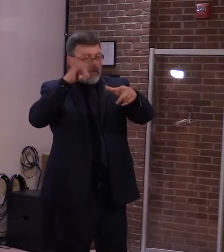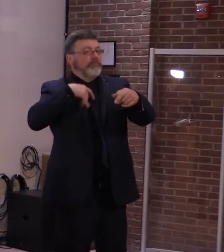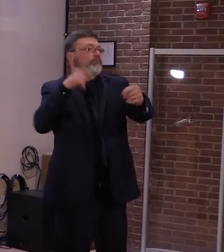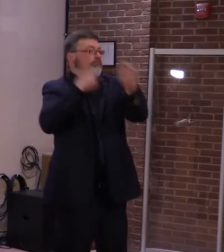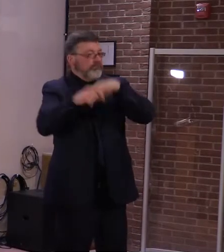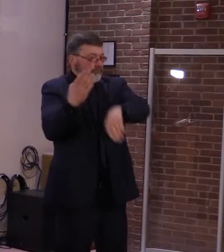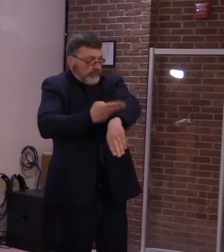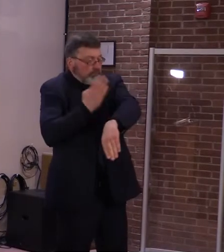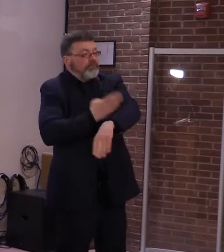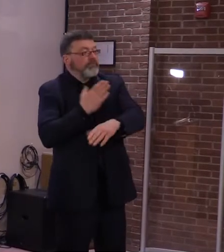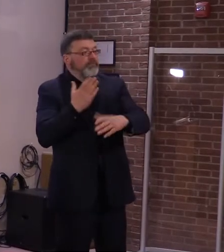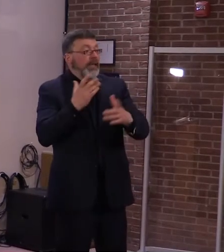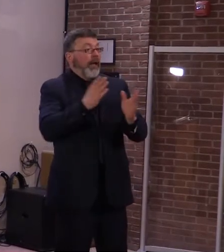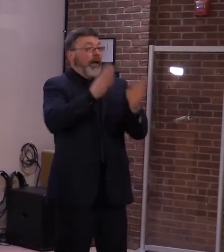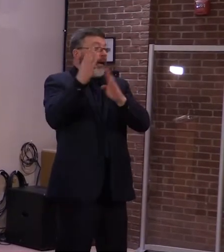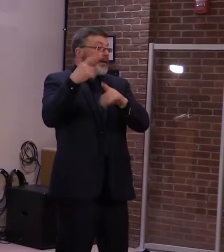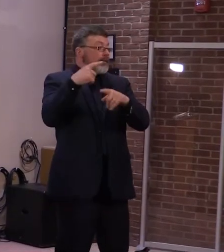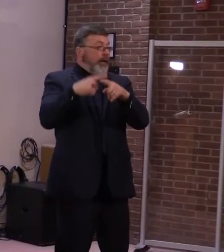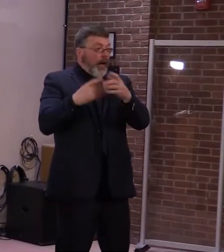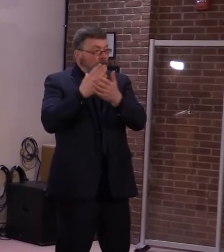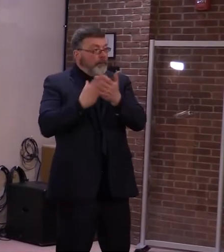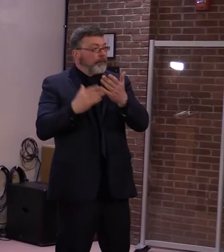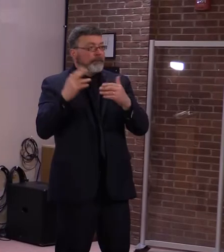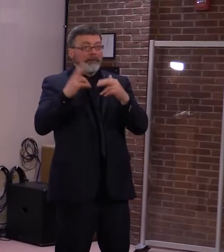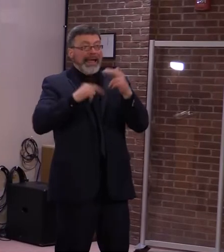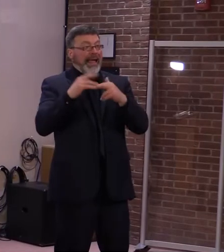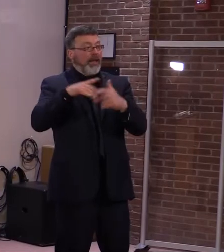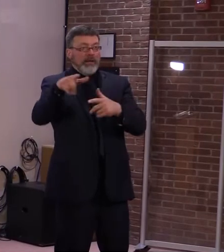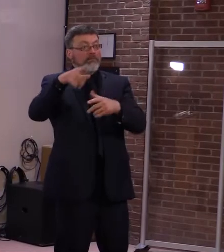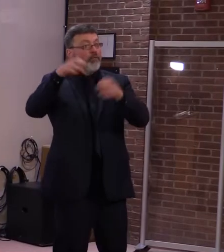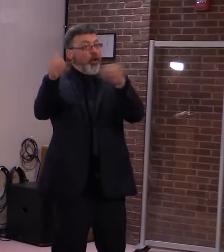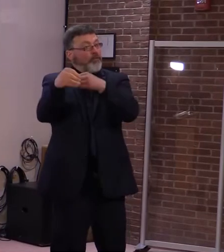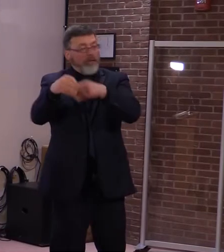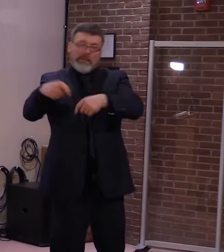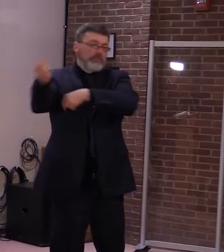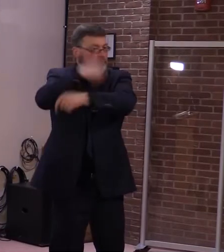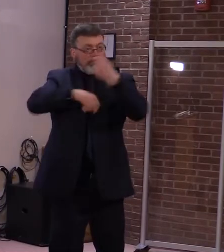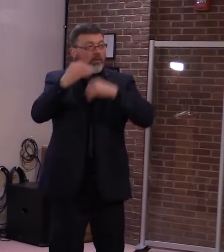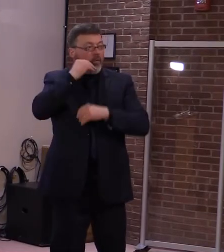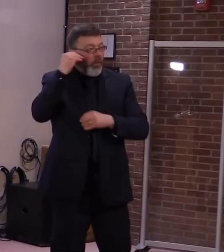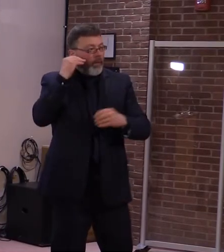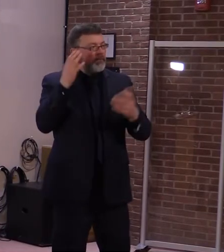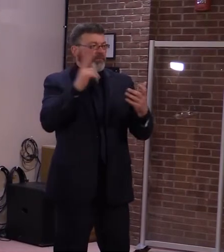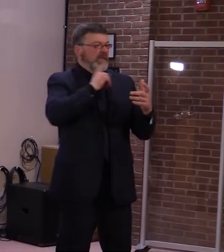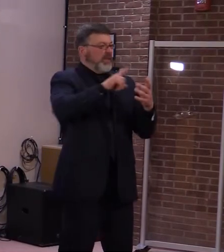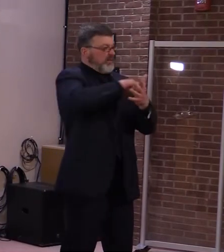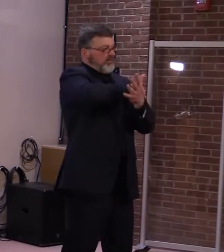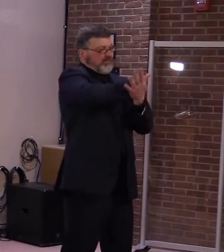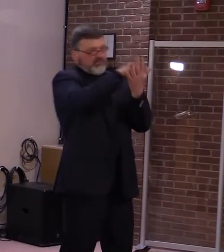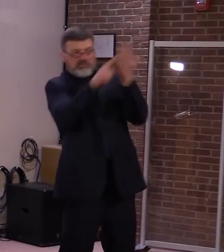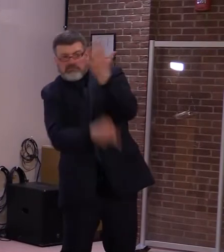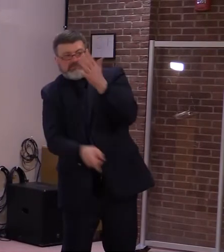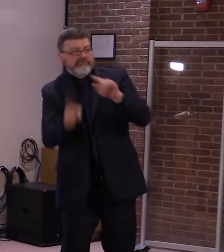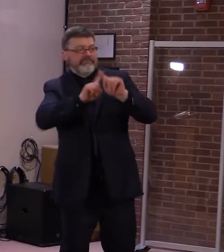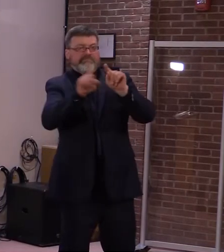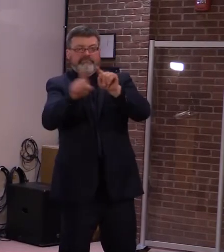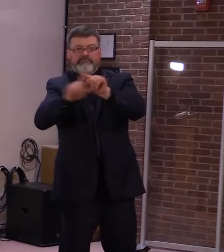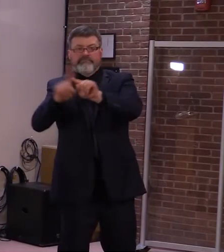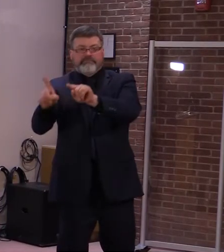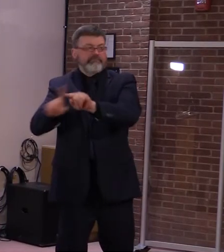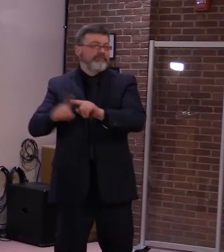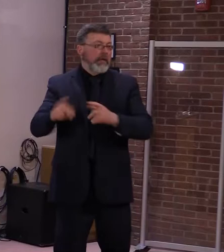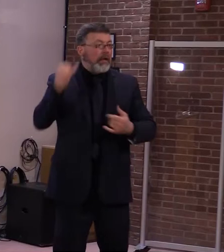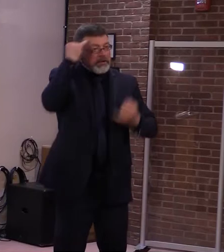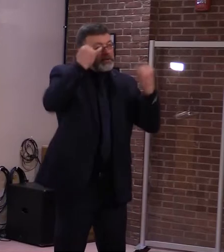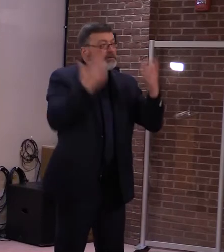could be used for building new housing as well. So it's all the above. Right. Okay. Well, thank you